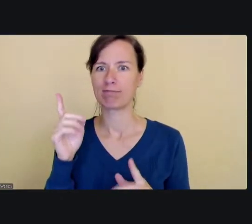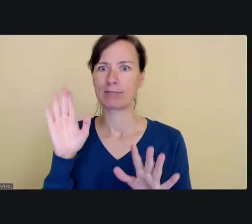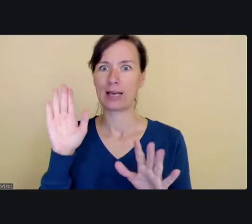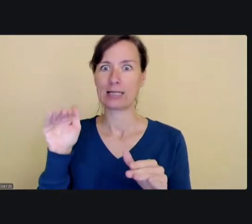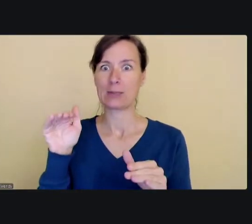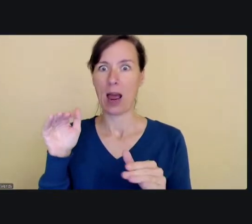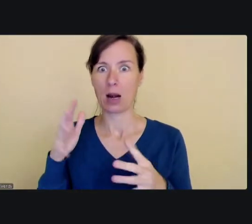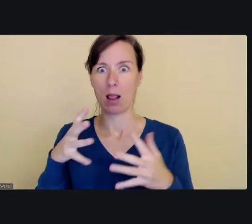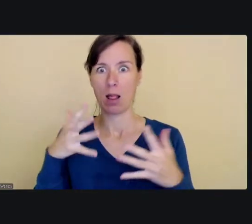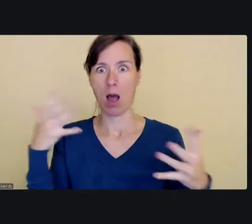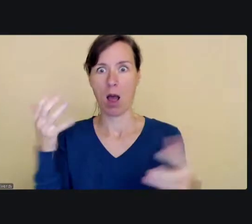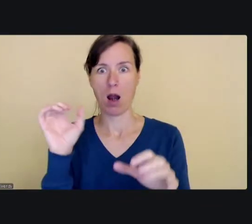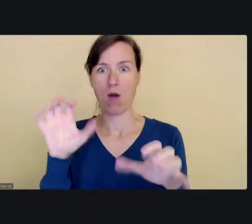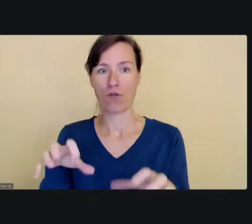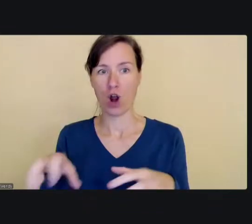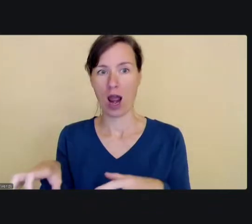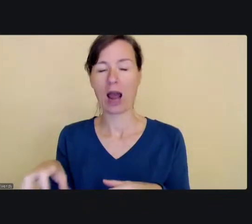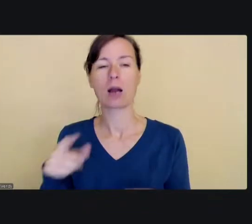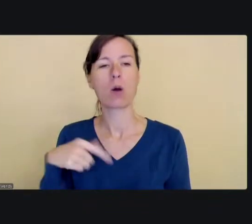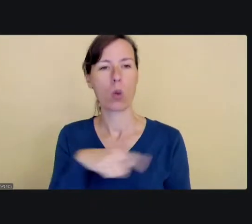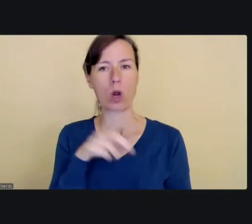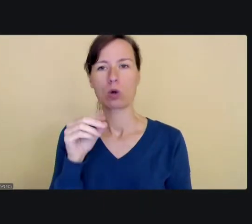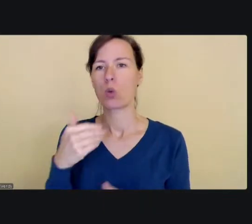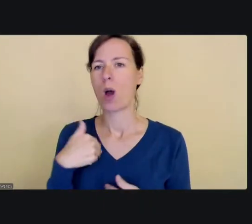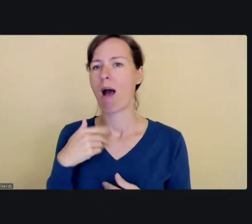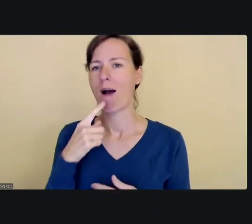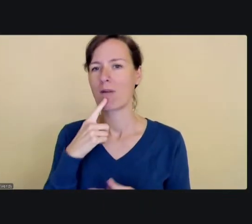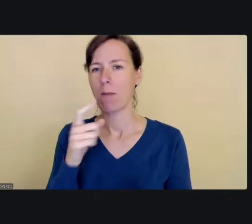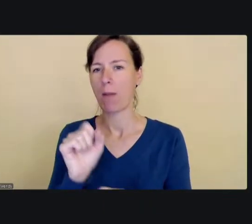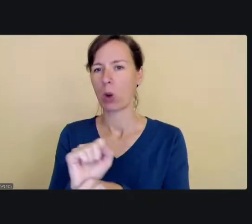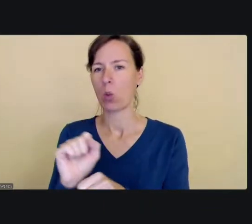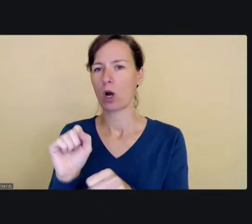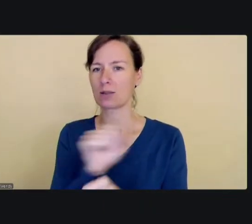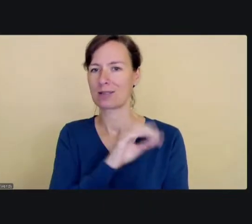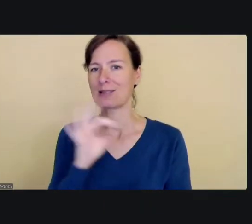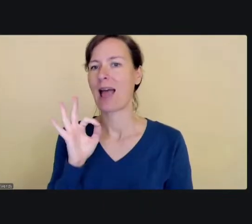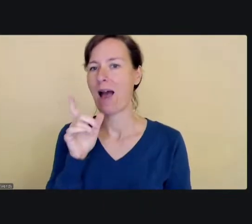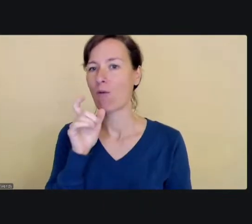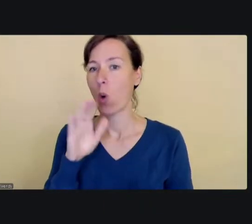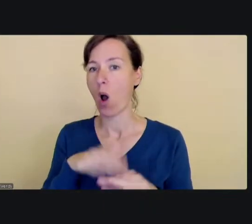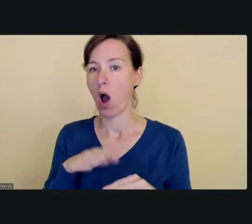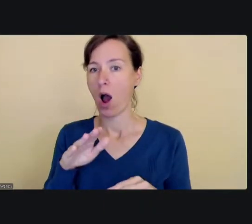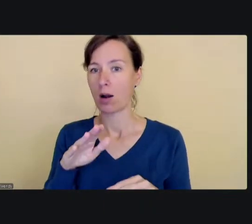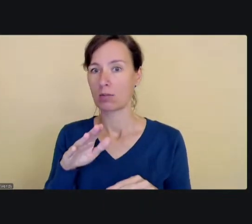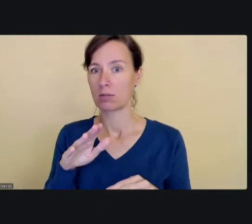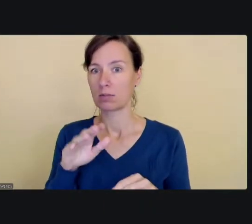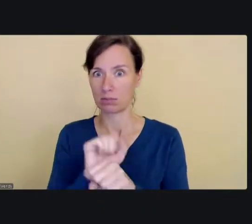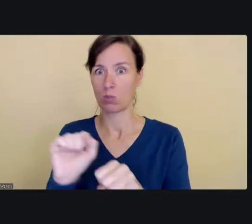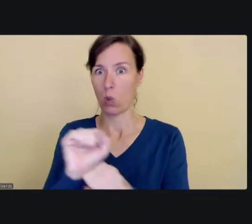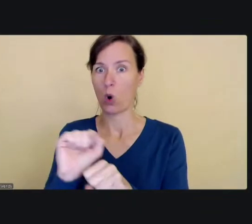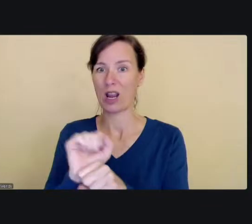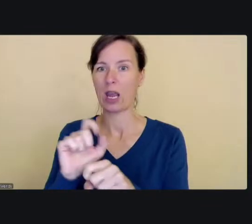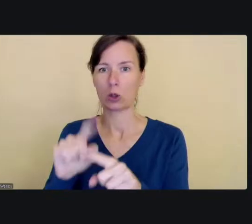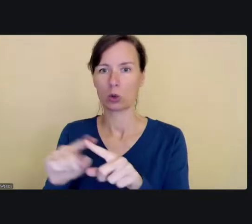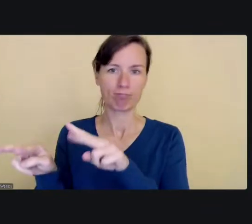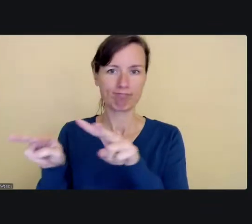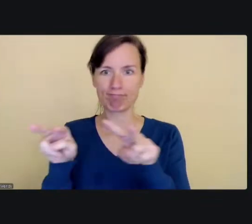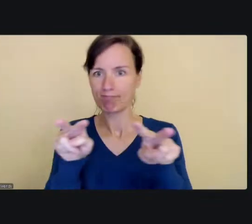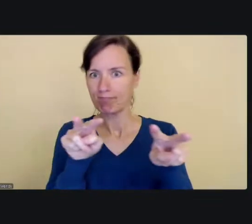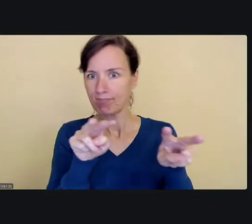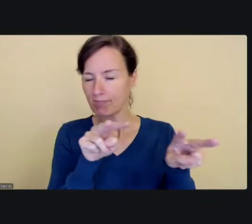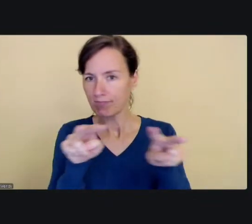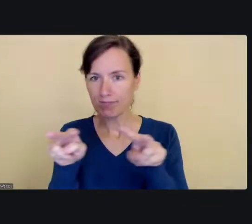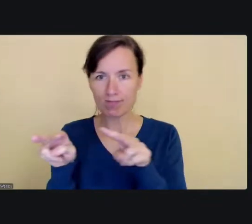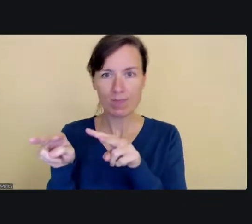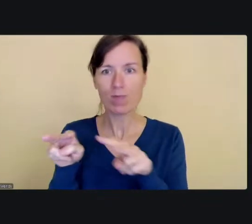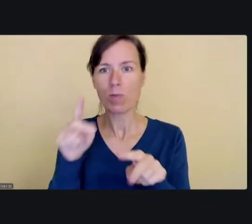works staff that are here on duty keeping an eye out for that to prevent and mitigate any type of debris buildup or any